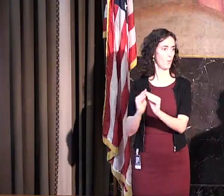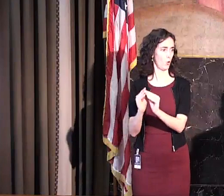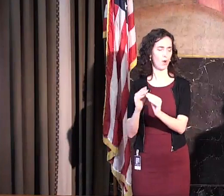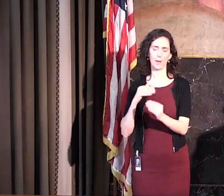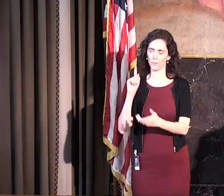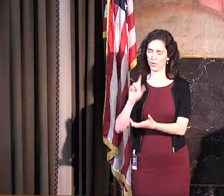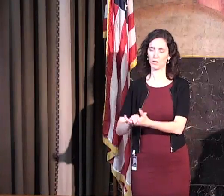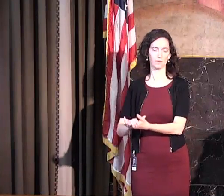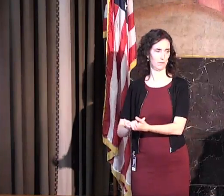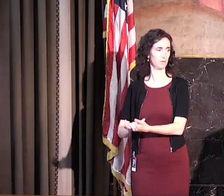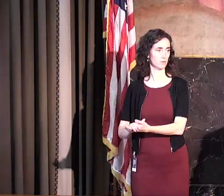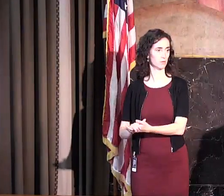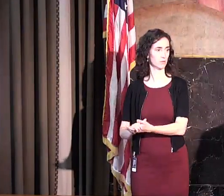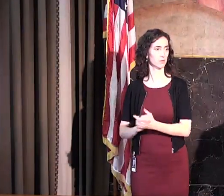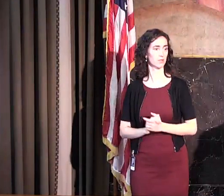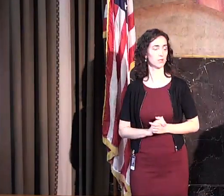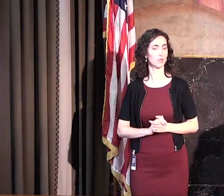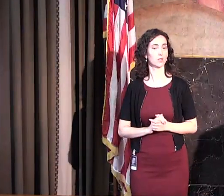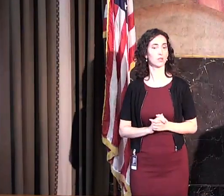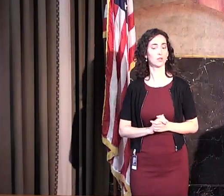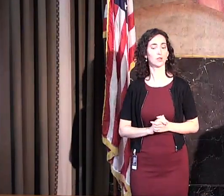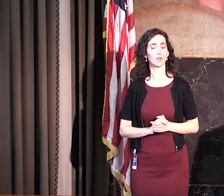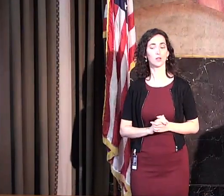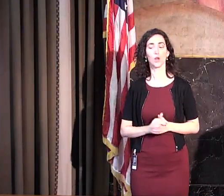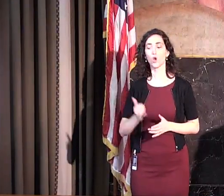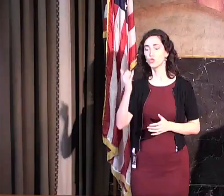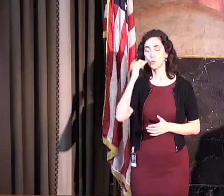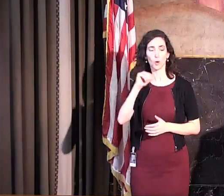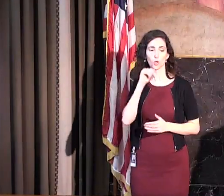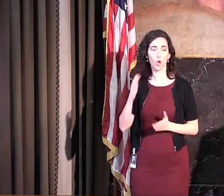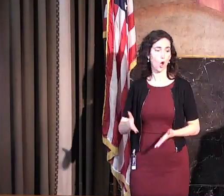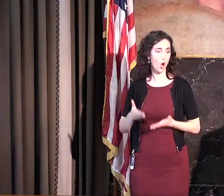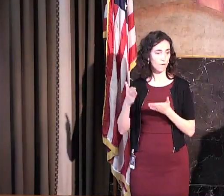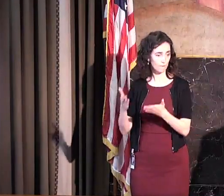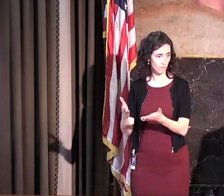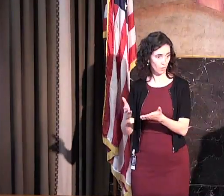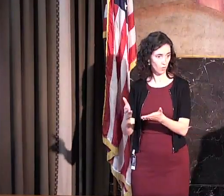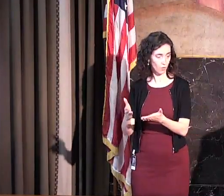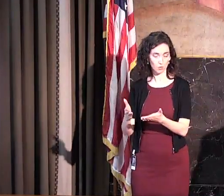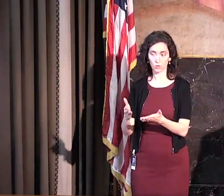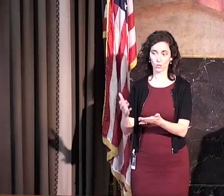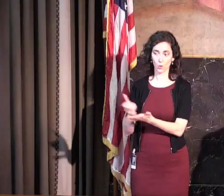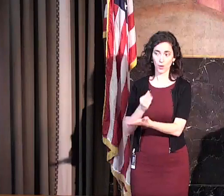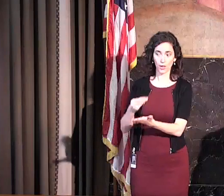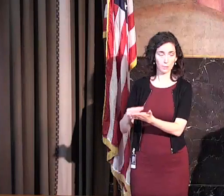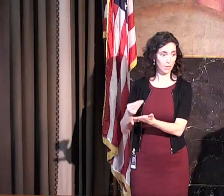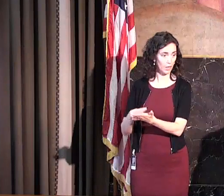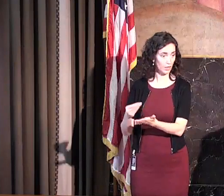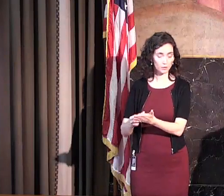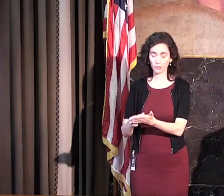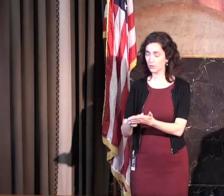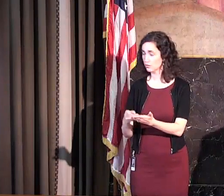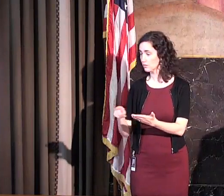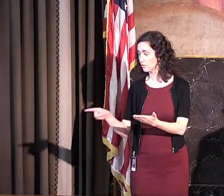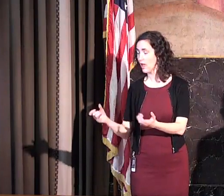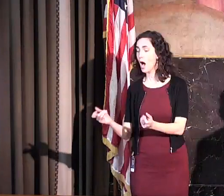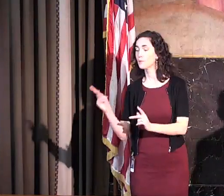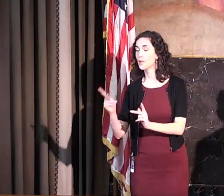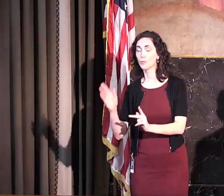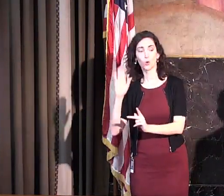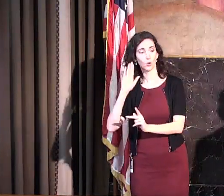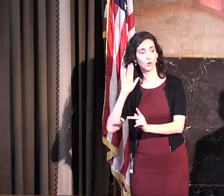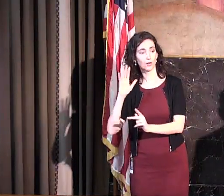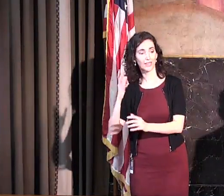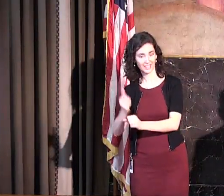And, you know, it's impossible to know how many people who've been vaccinated since we made the lottery announcement who would not